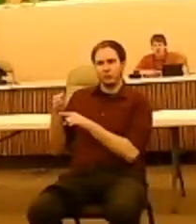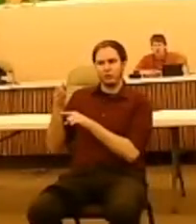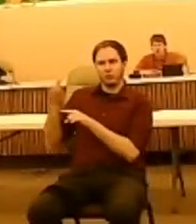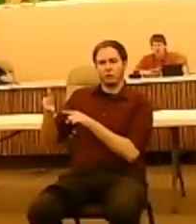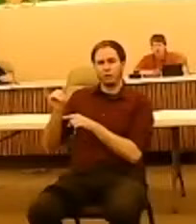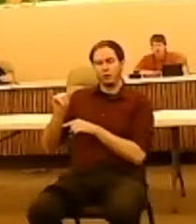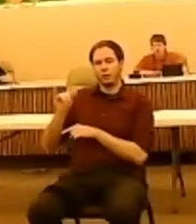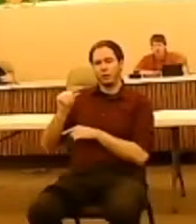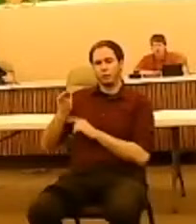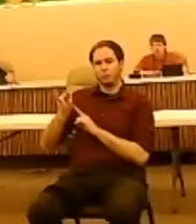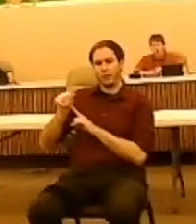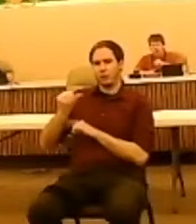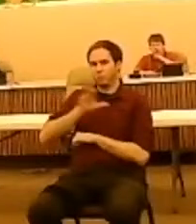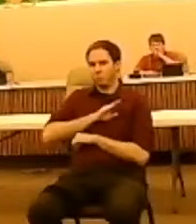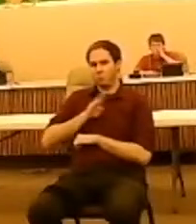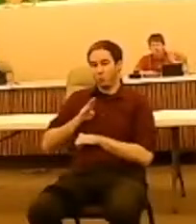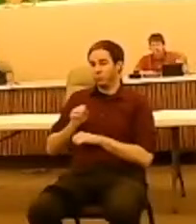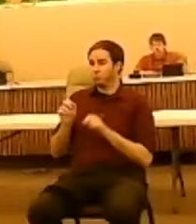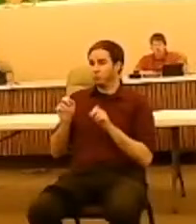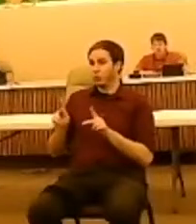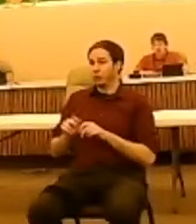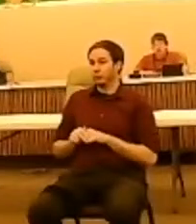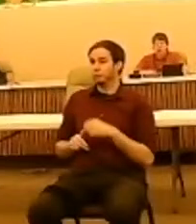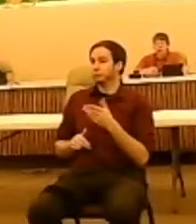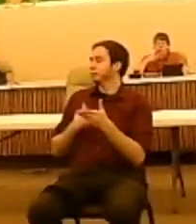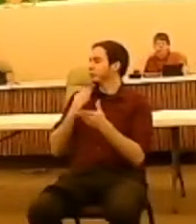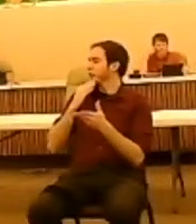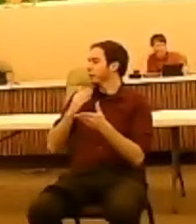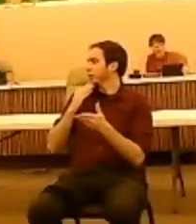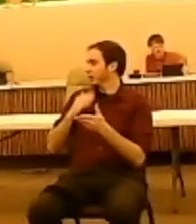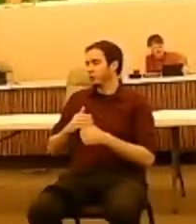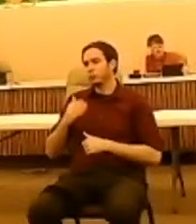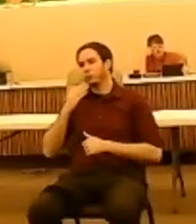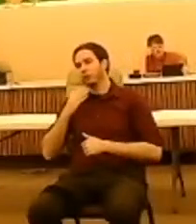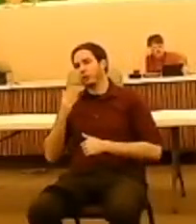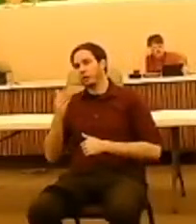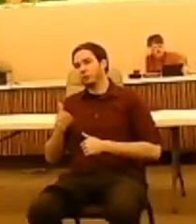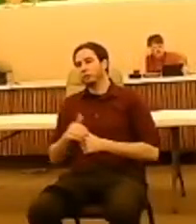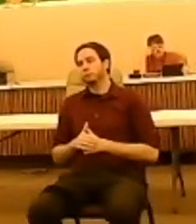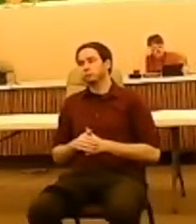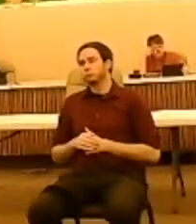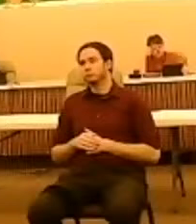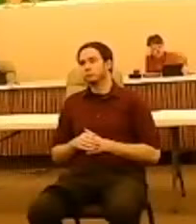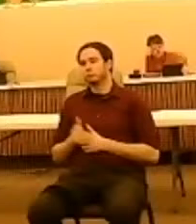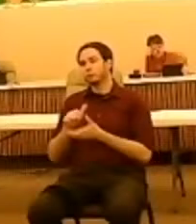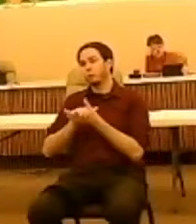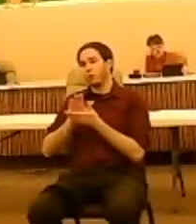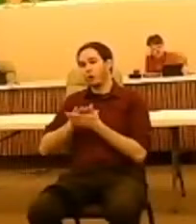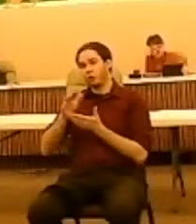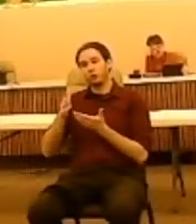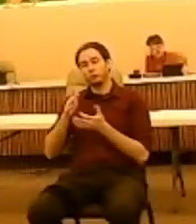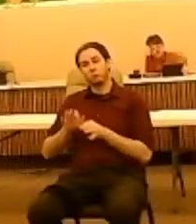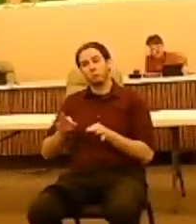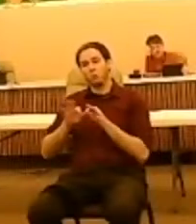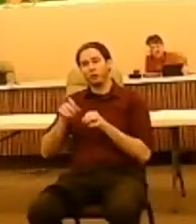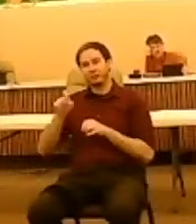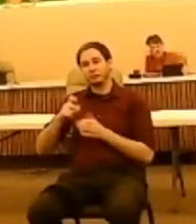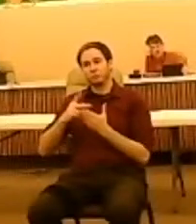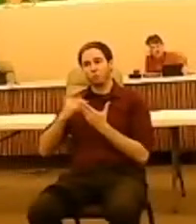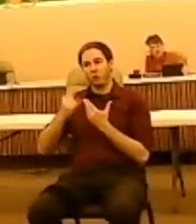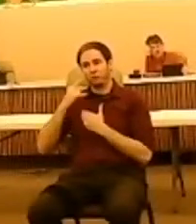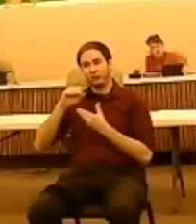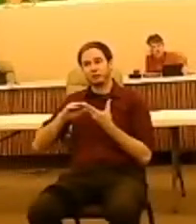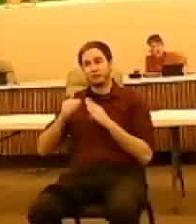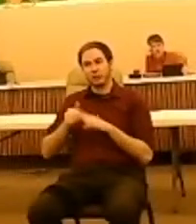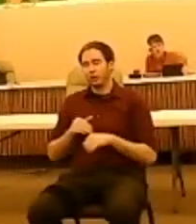Comita board. Okay? And thank you. Thank you. Congratulations on much needed project in town, I think.